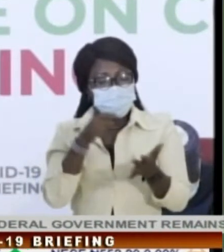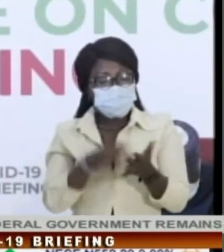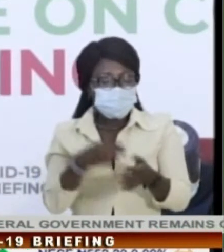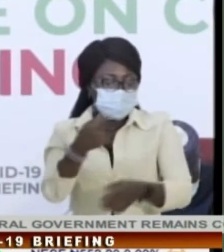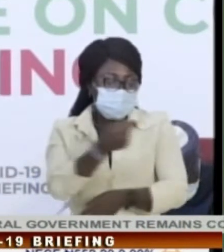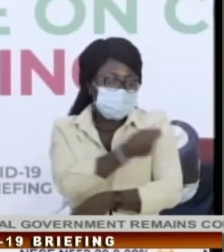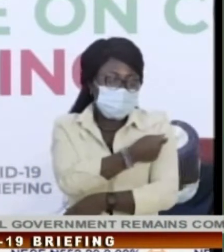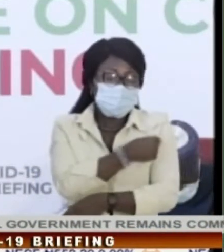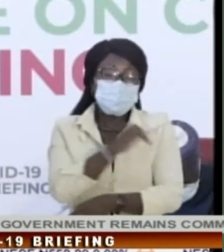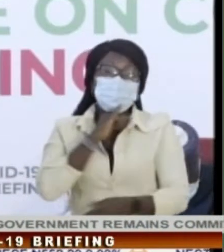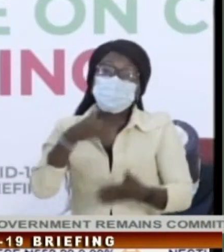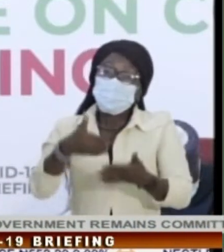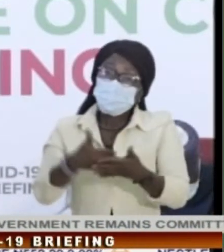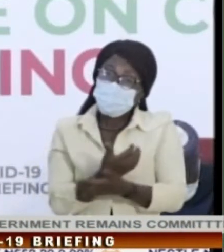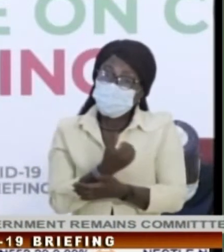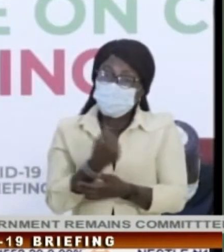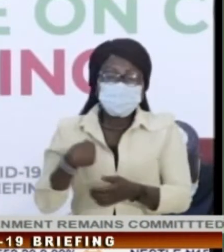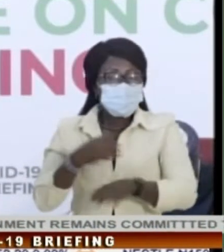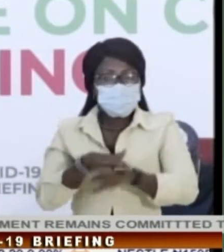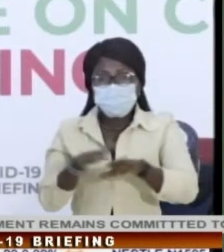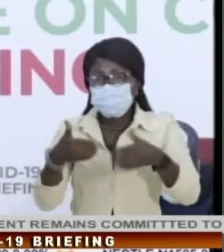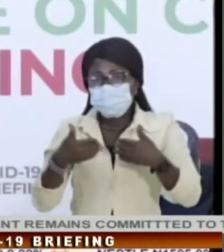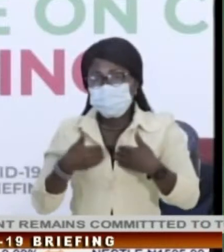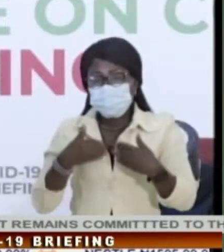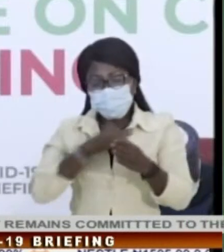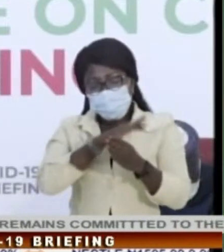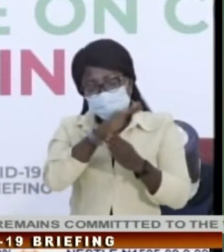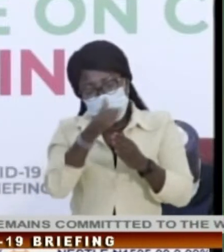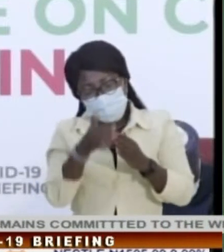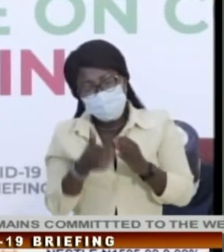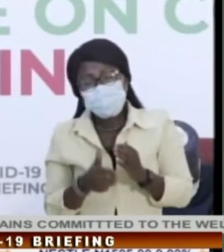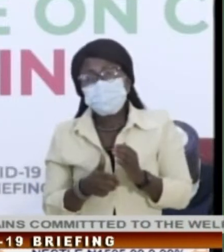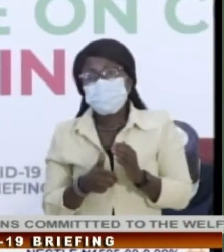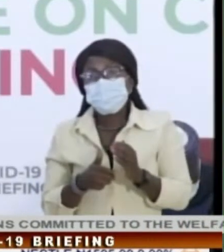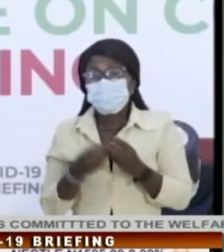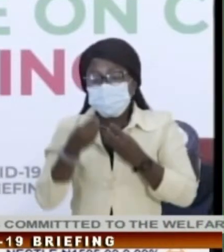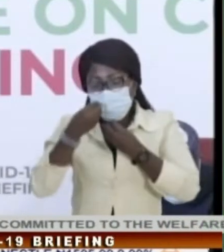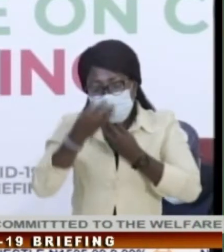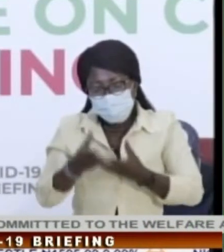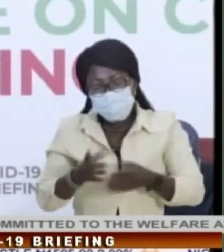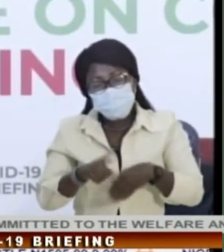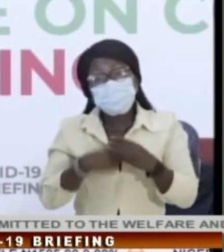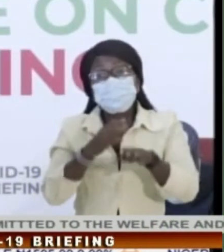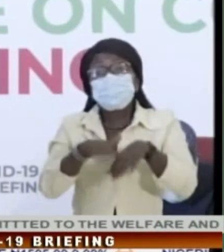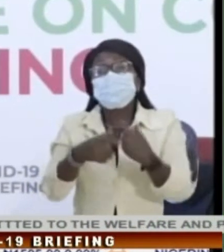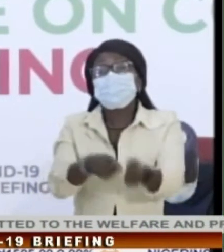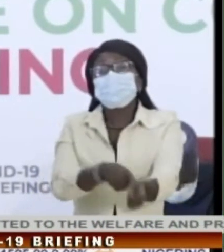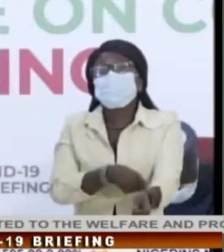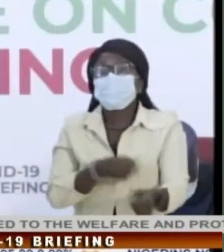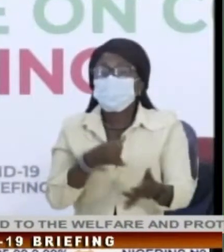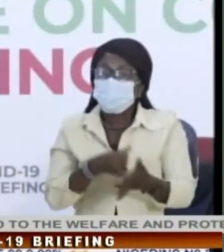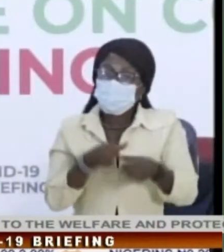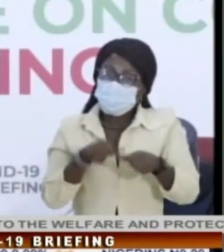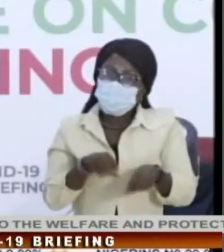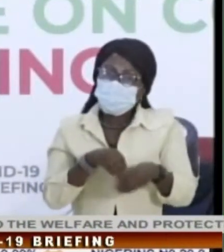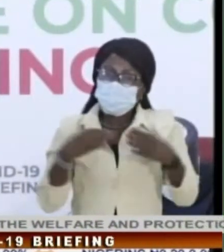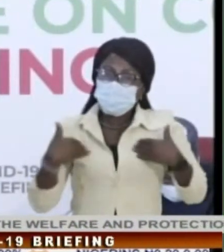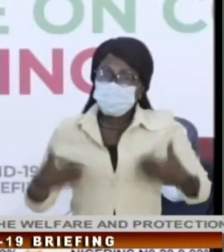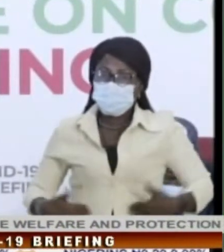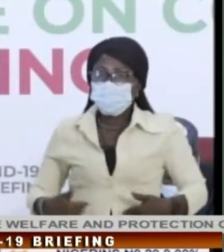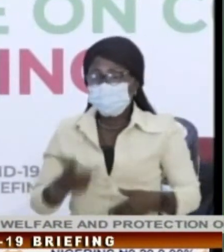is new. So we do not have absolute information around how long it lasts, because the vaccines are just a